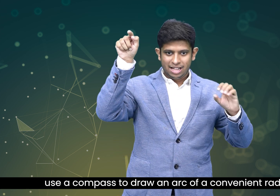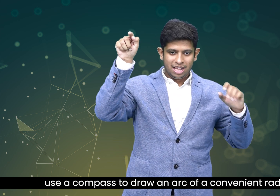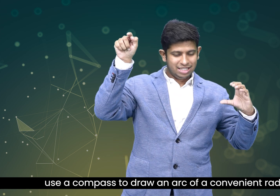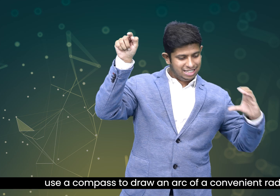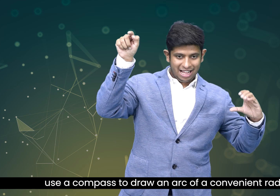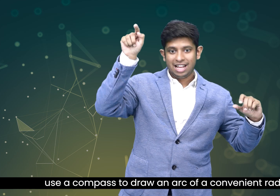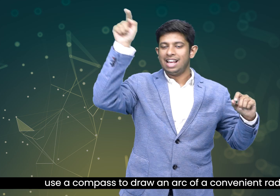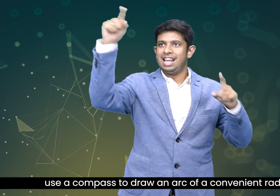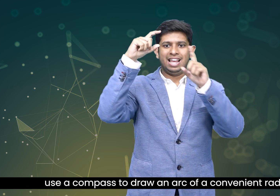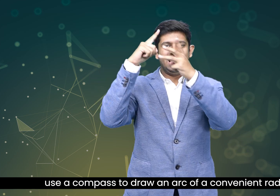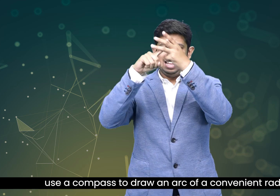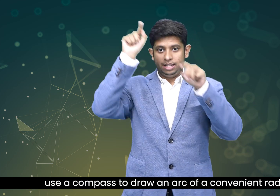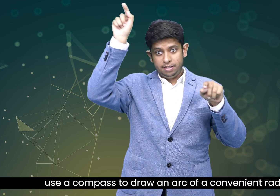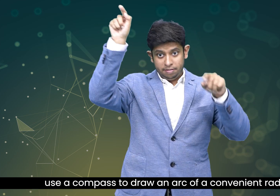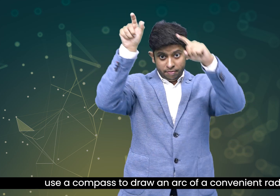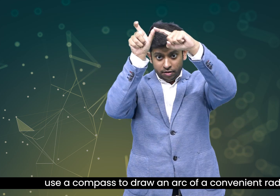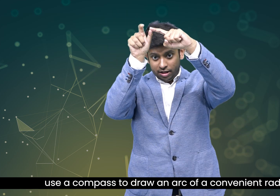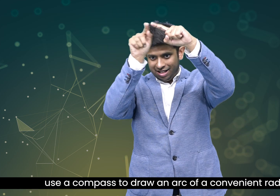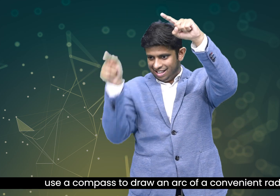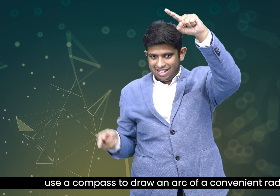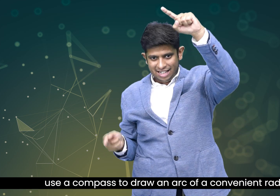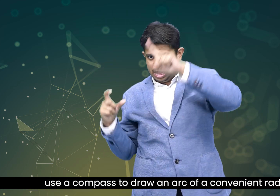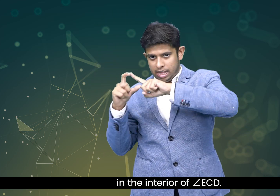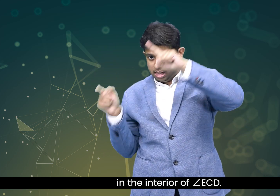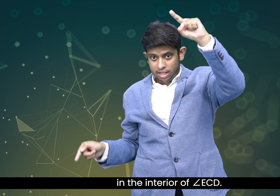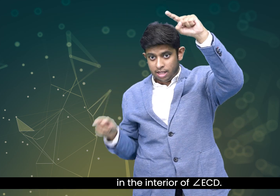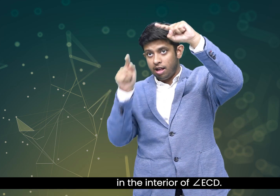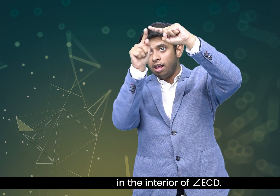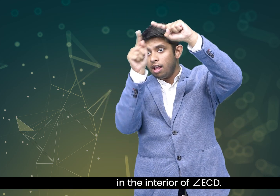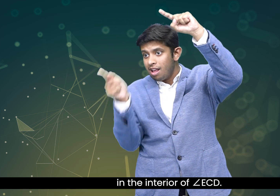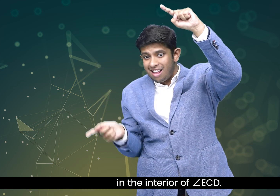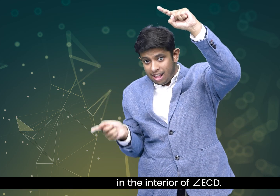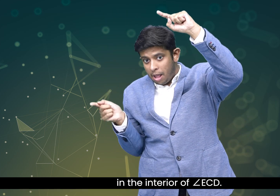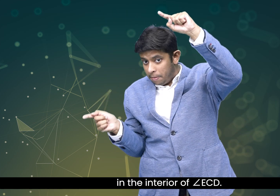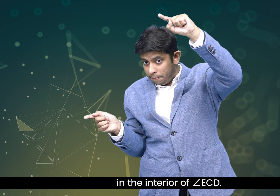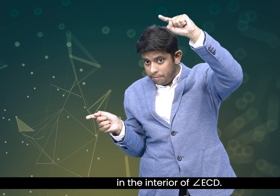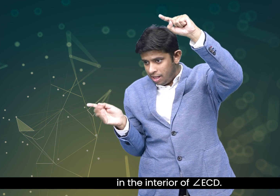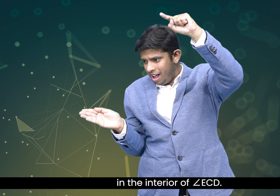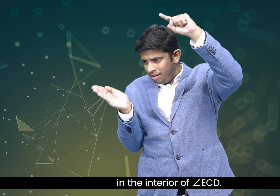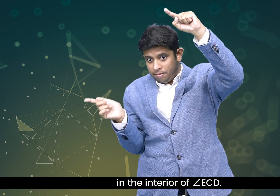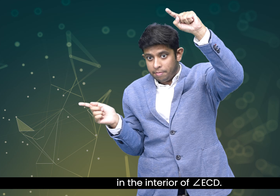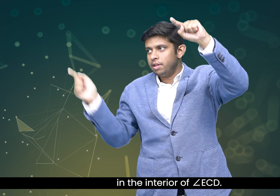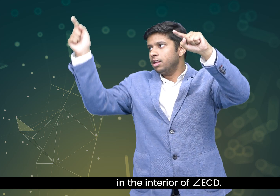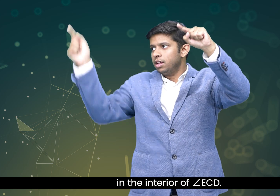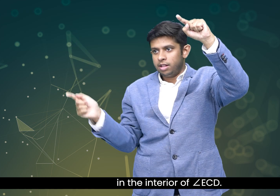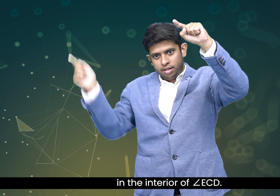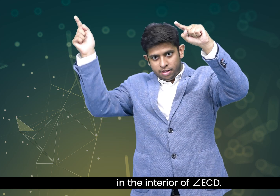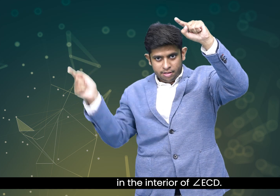a compass to draw an arc of a convenient radius in the interior of angle ECD.